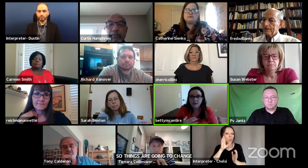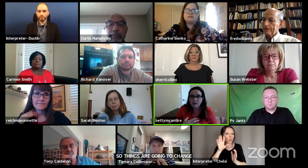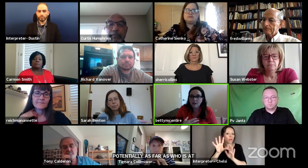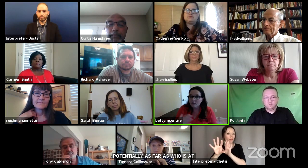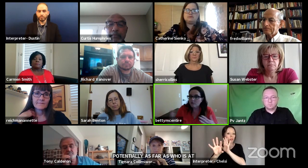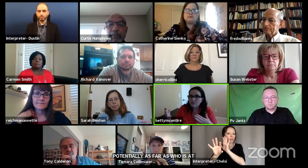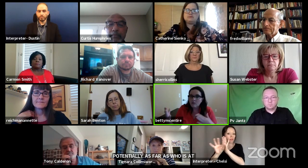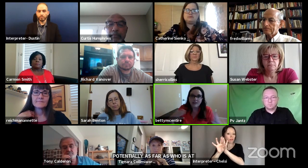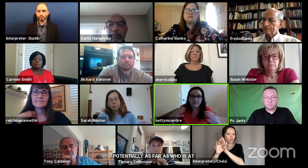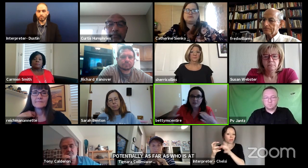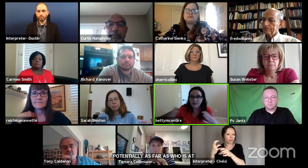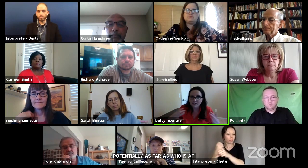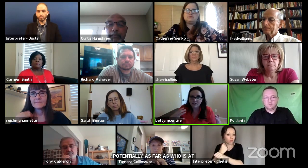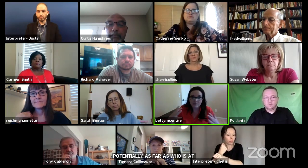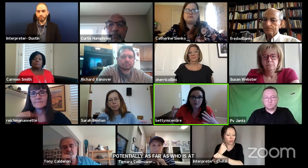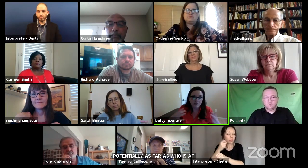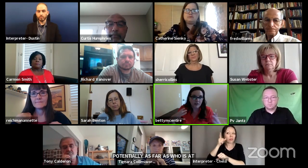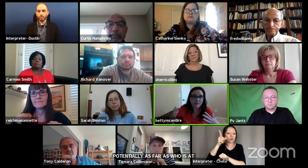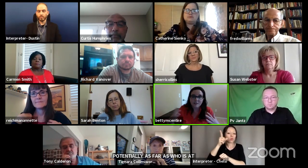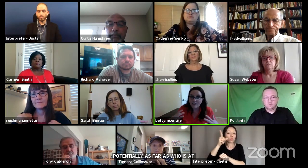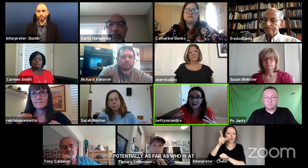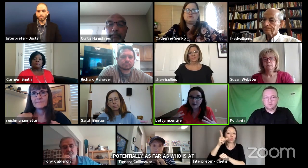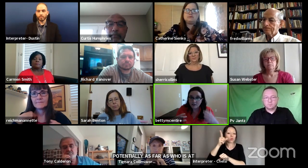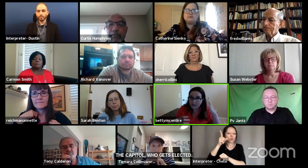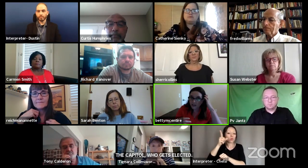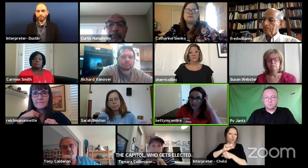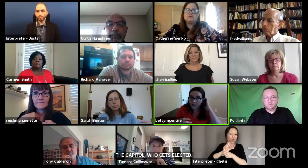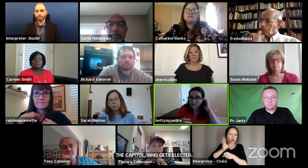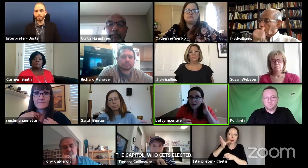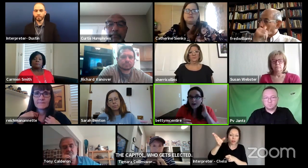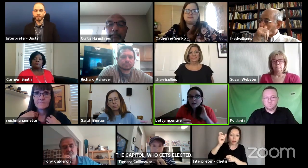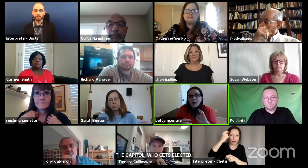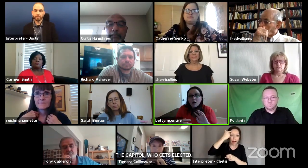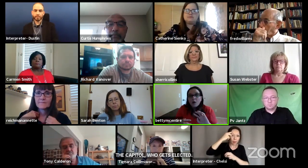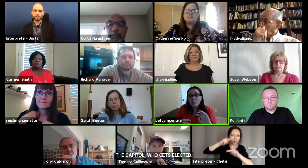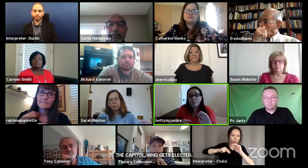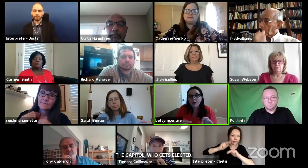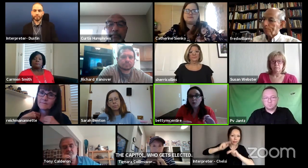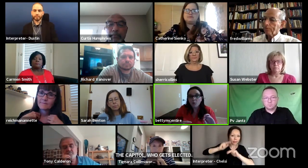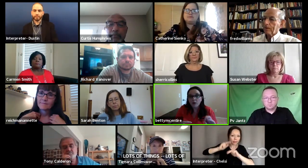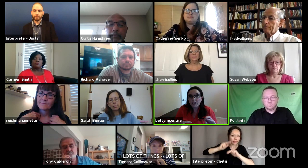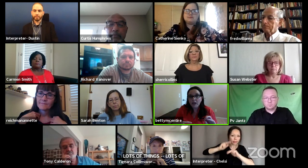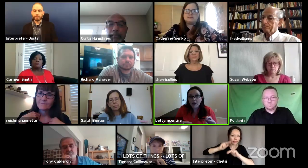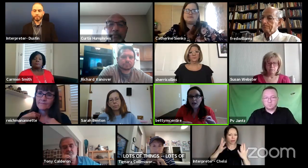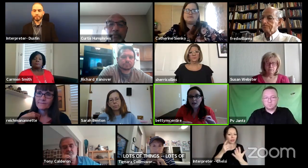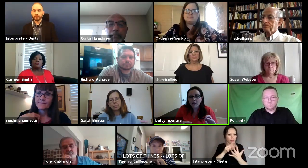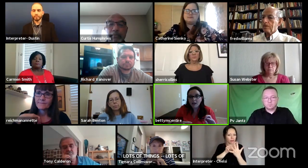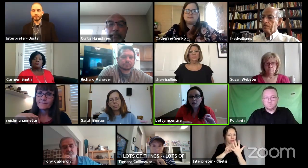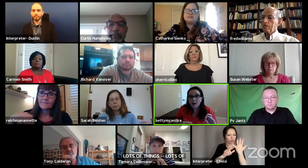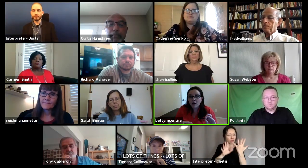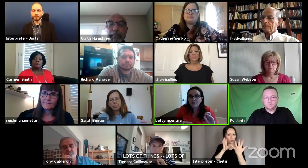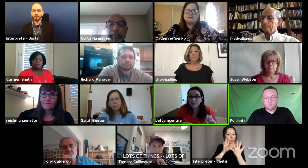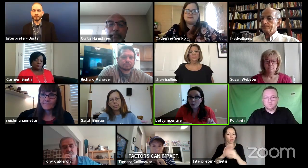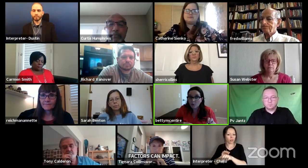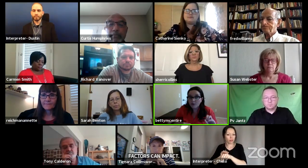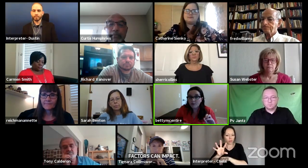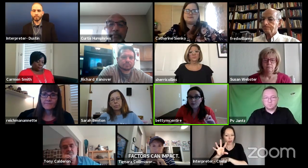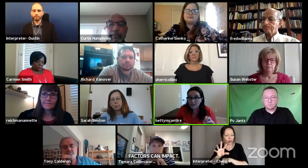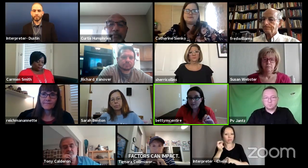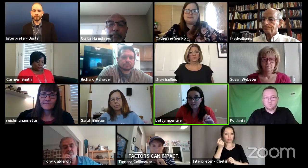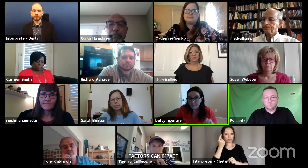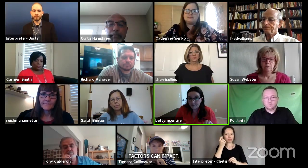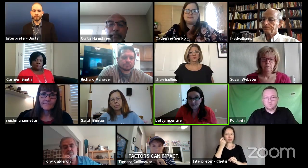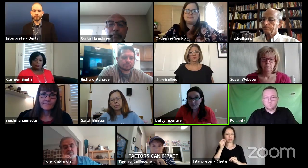elected. Lots of things, lots of factors can impact. But we had a lot of support